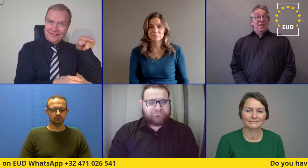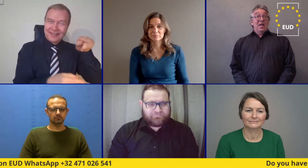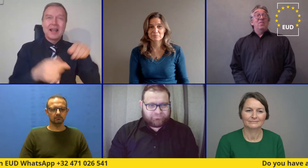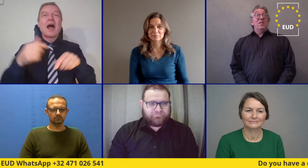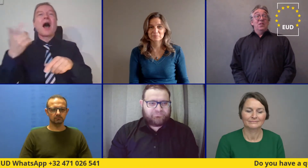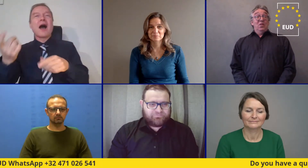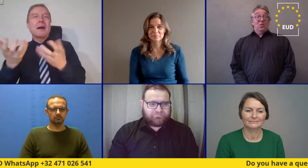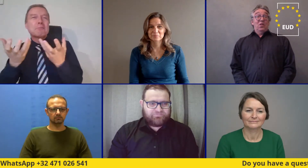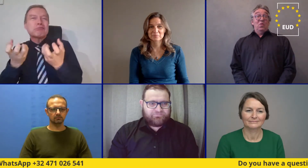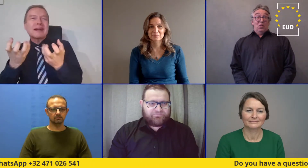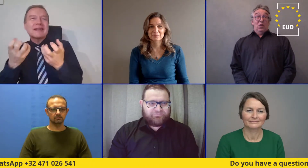David also